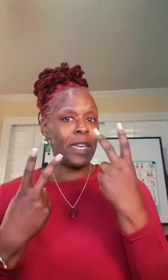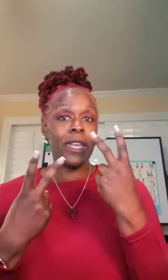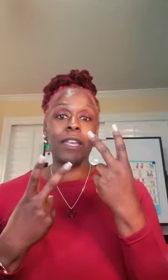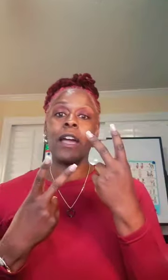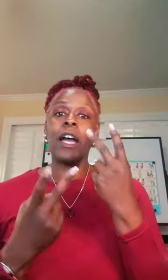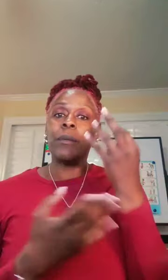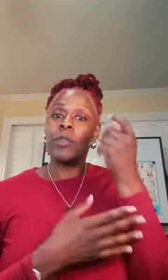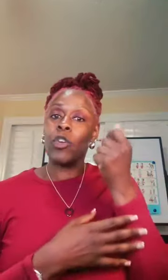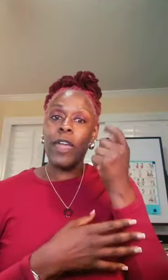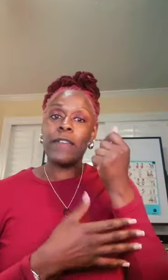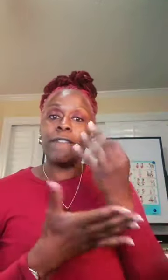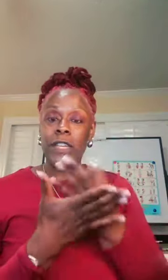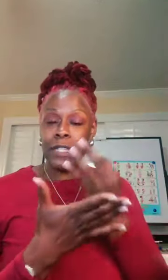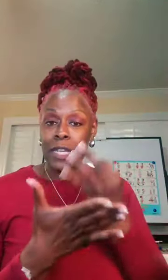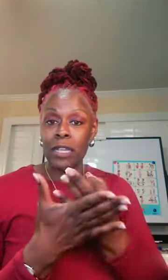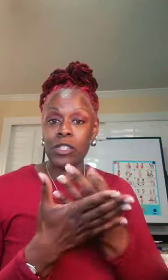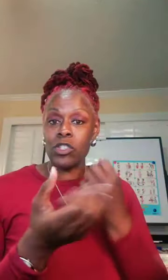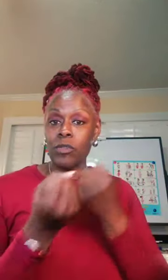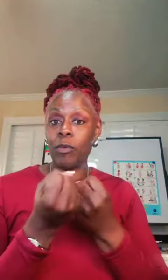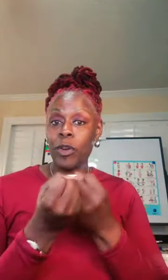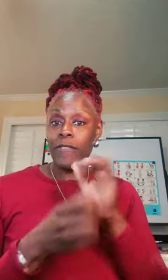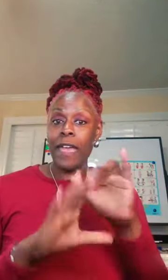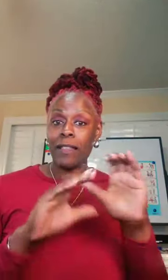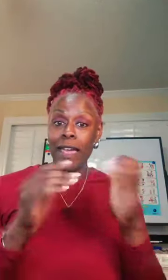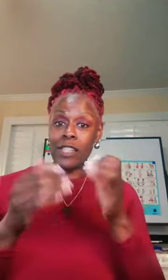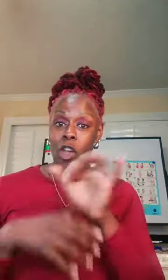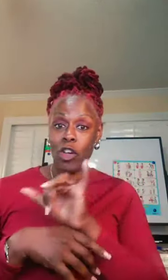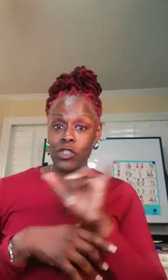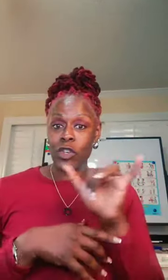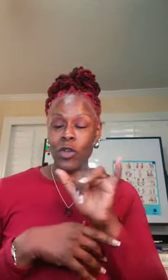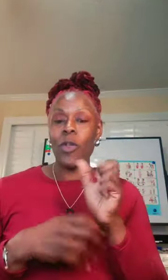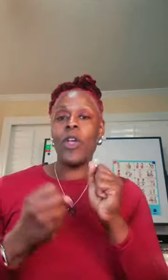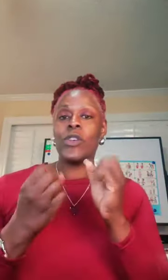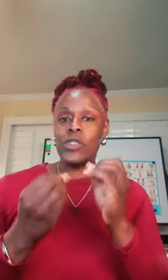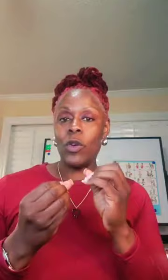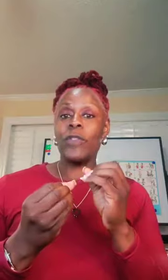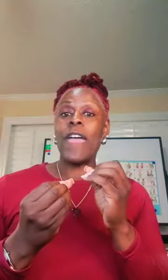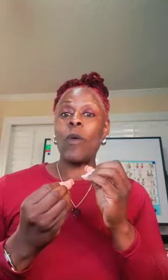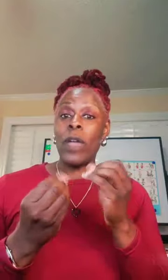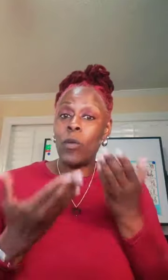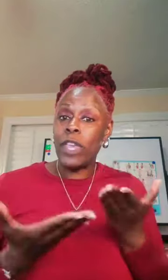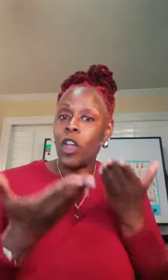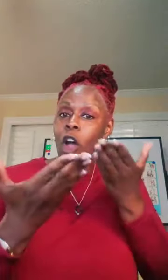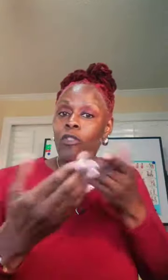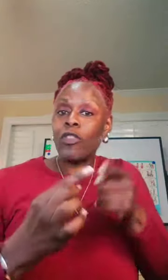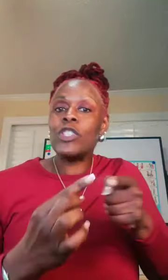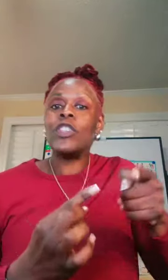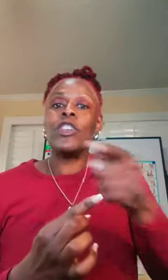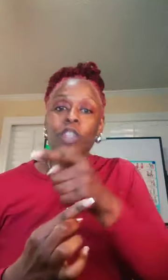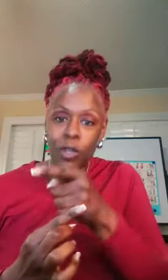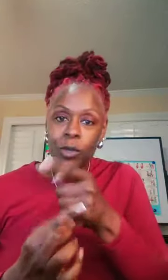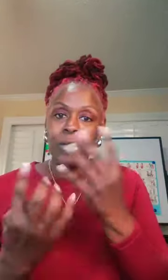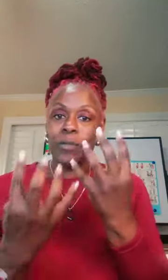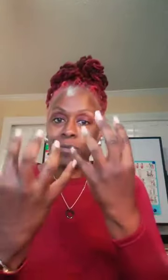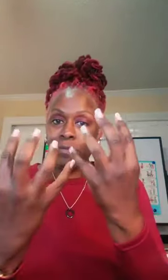getting grant funding to support that class also. So that way we can offer it to you,